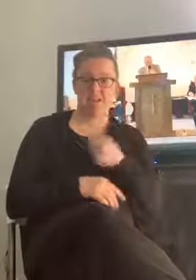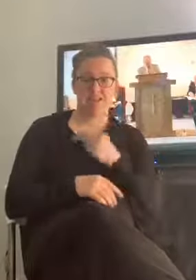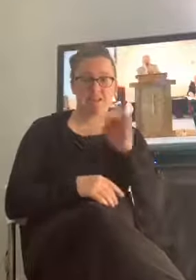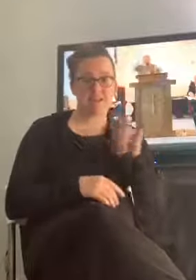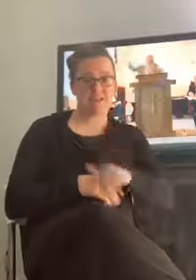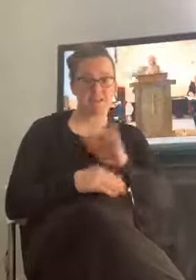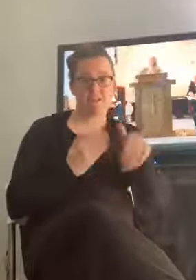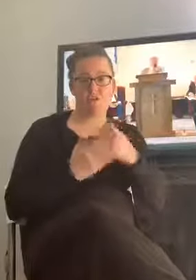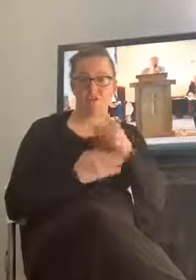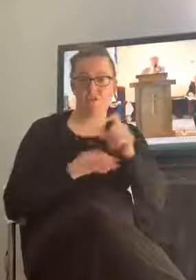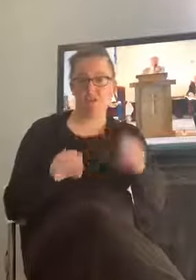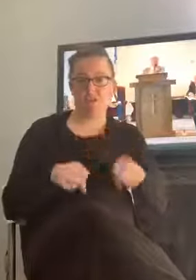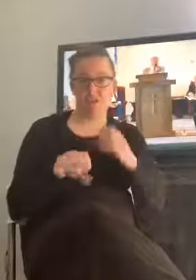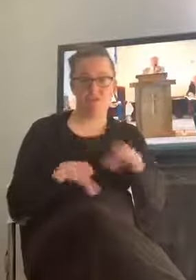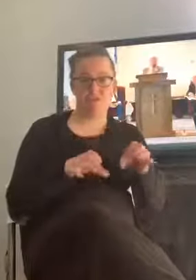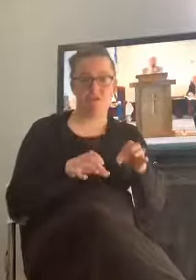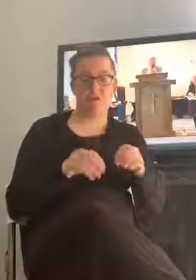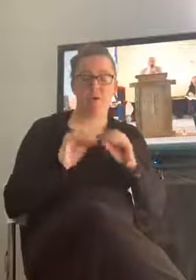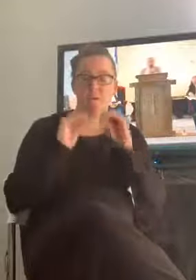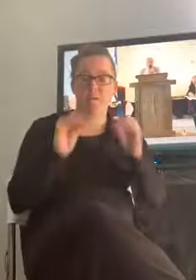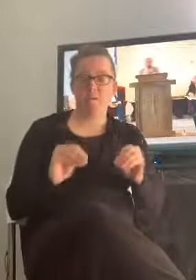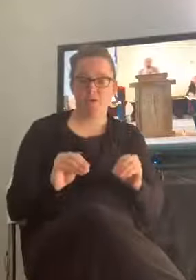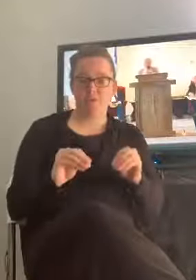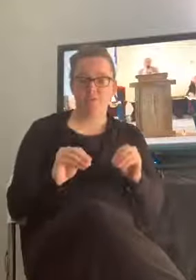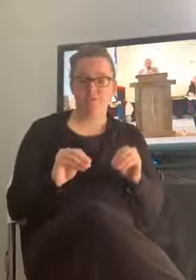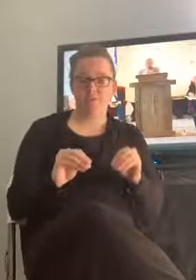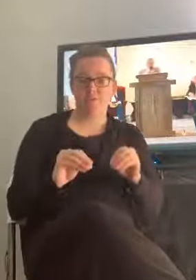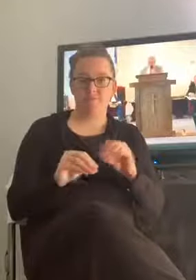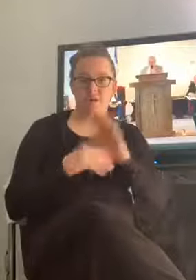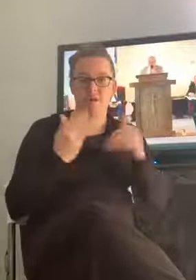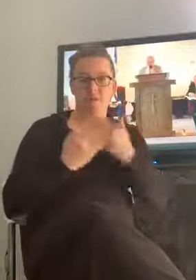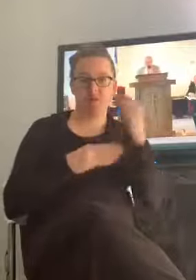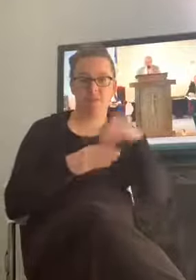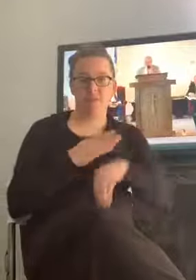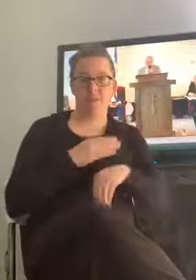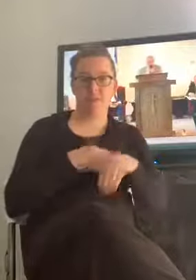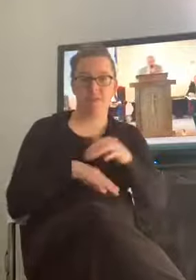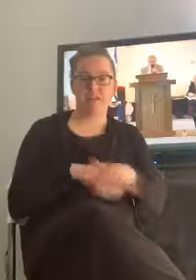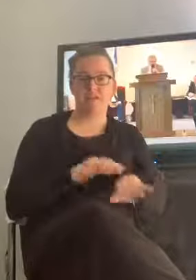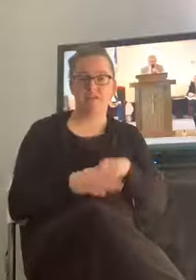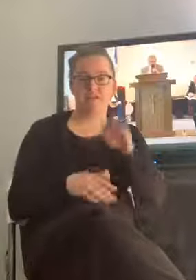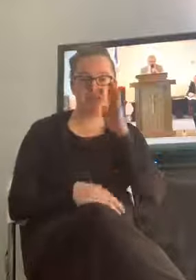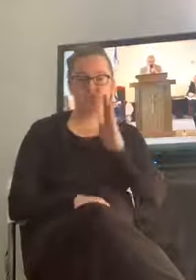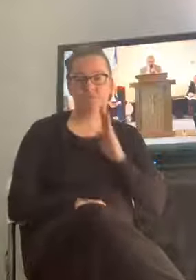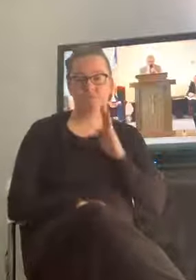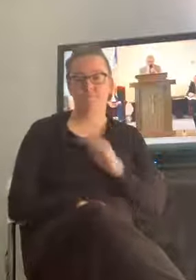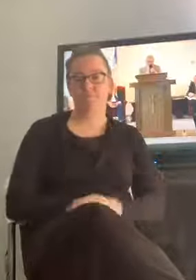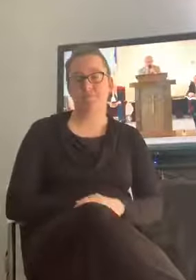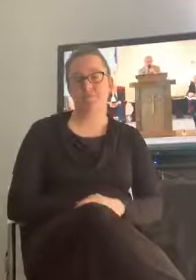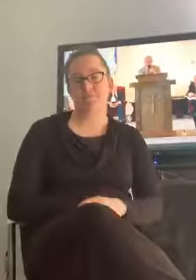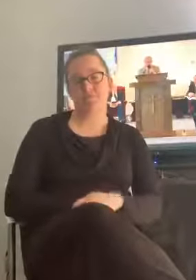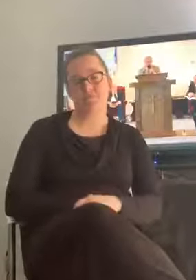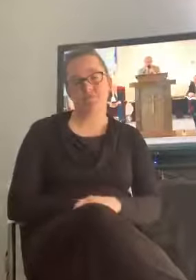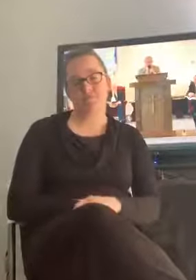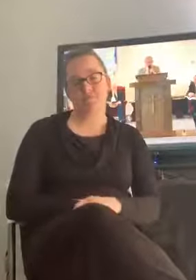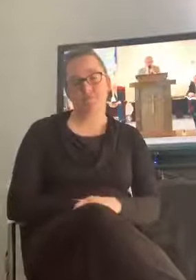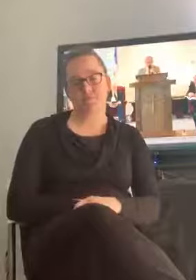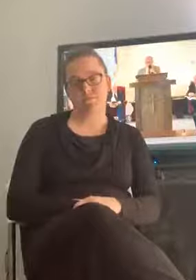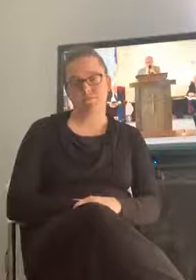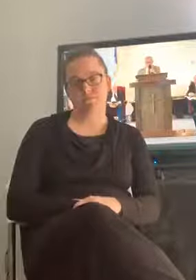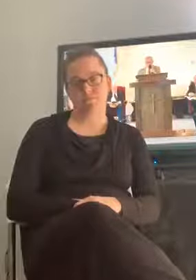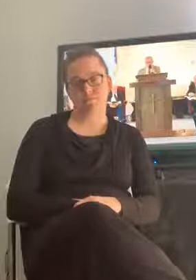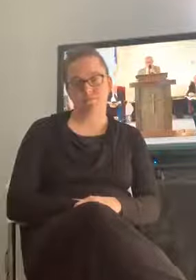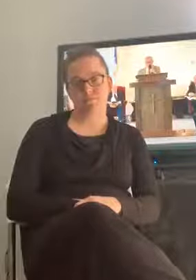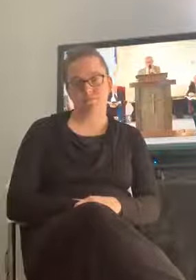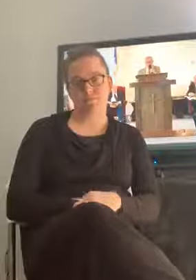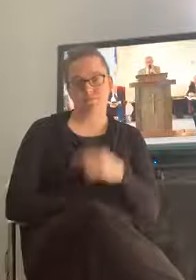do. Put the rest of it in the hands of God. Amen. Yes. That's